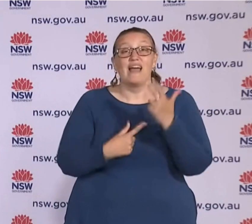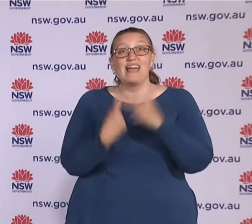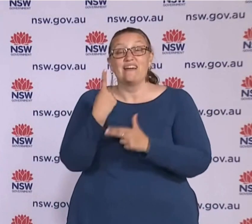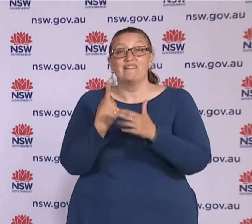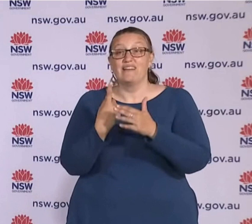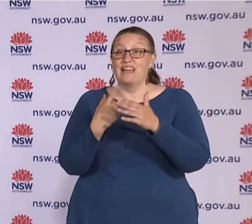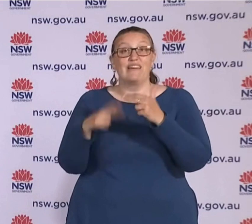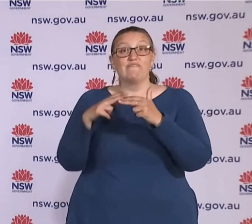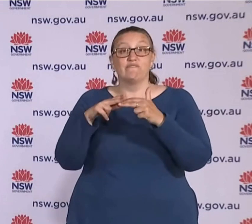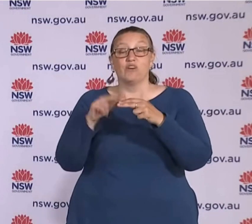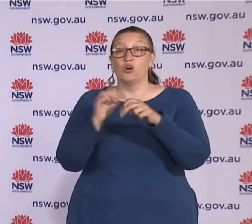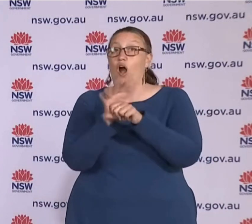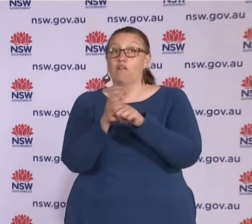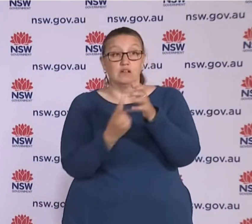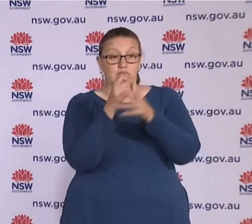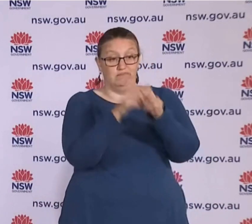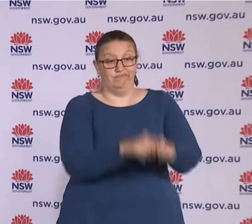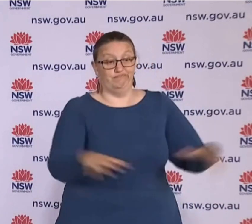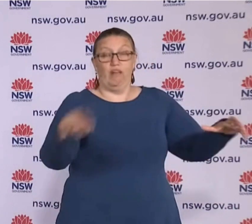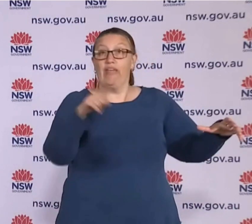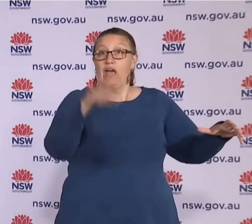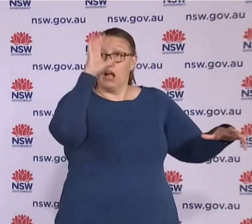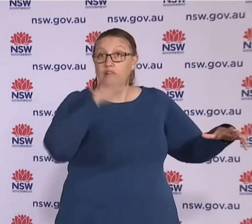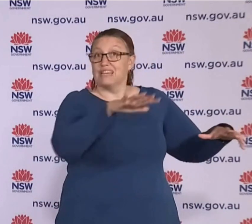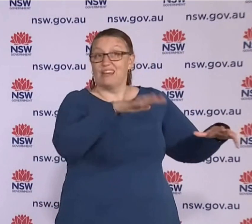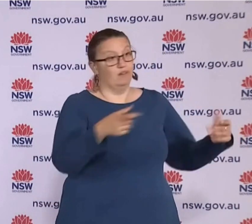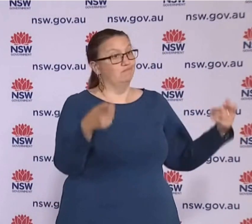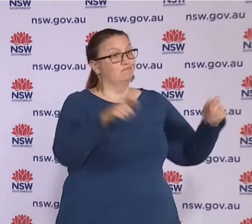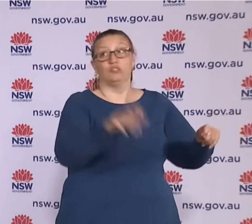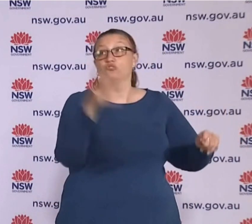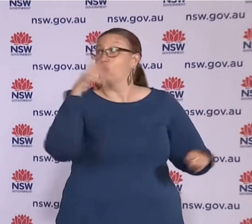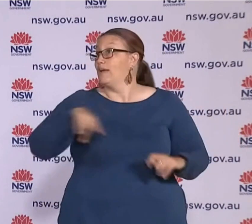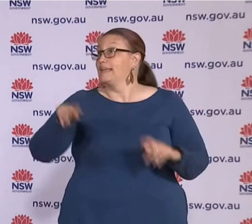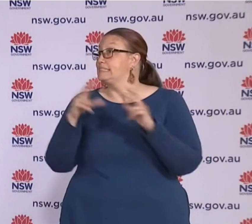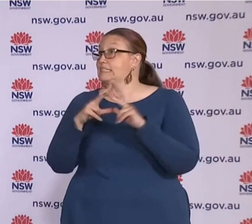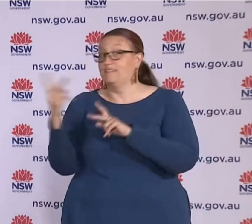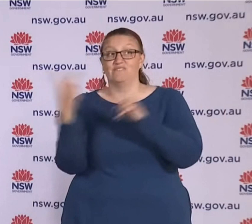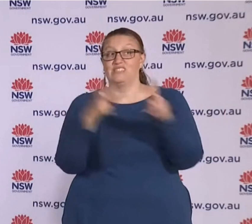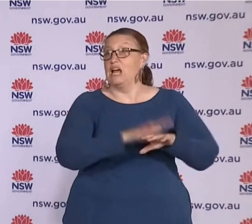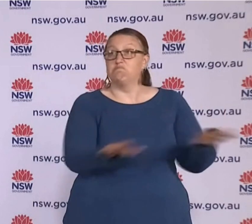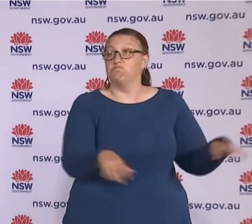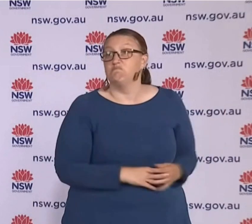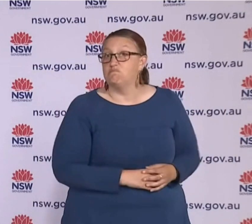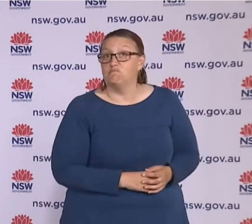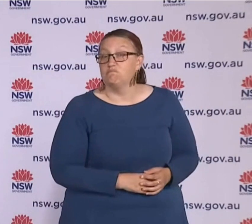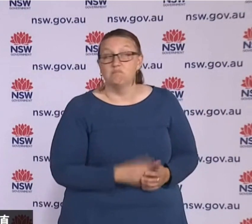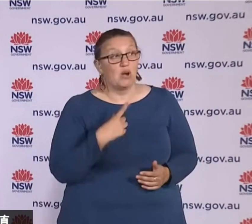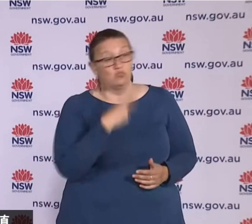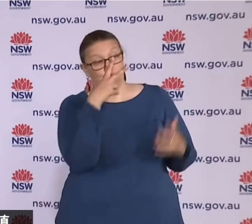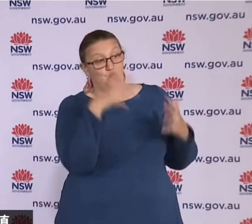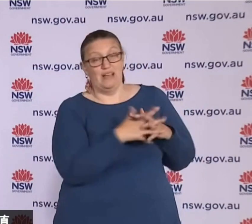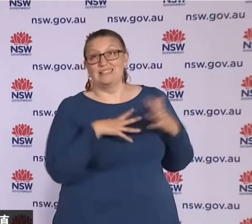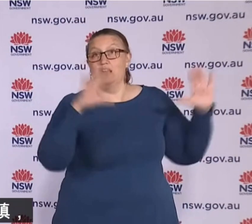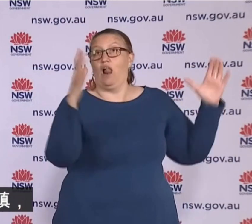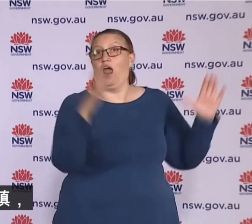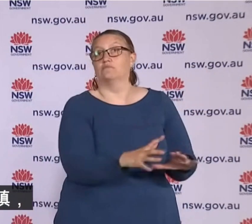well be that a country town might suddenly have a surge in cases, and we'll say to everybody, please don't go to this country town for the next week or 2